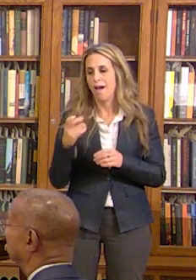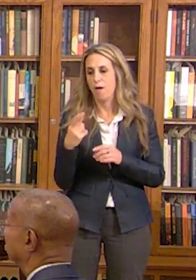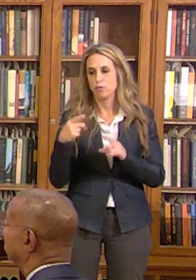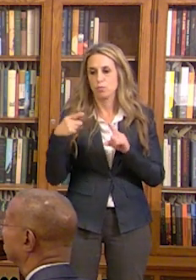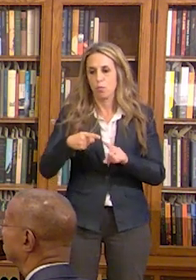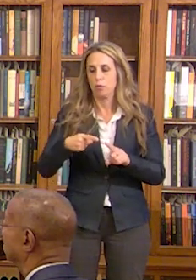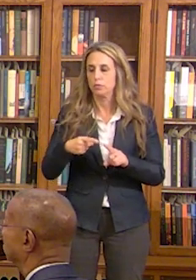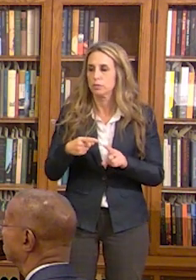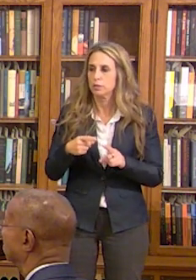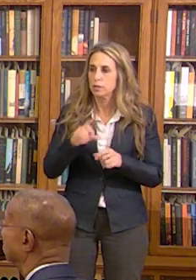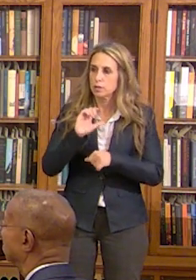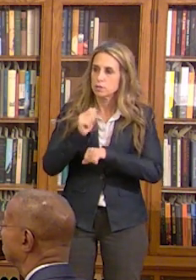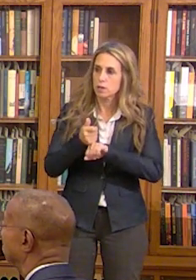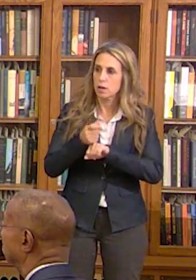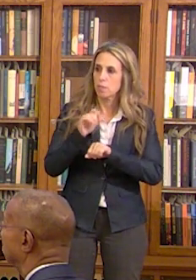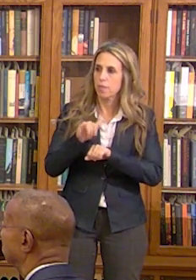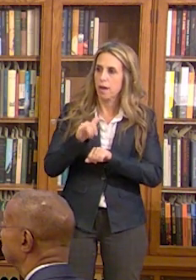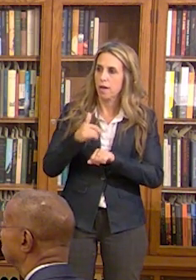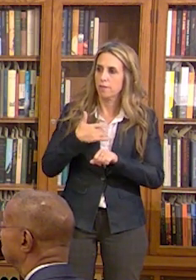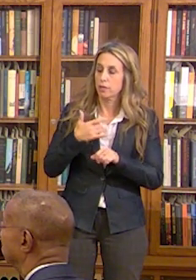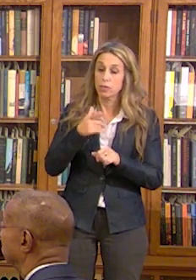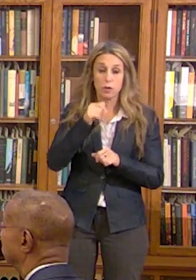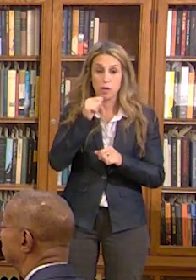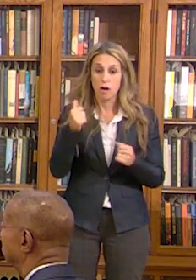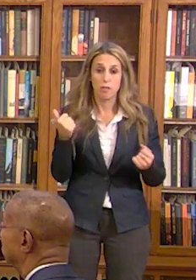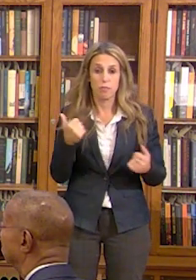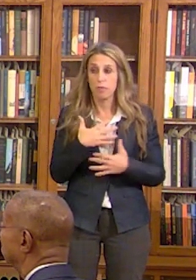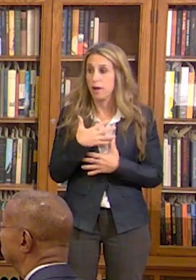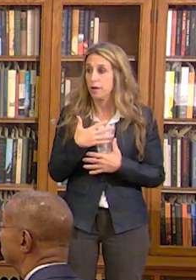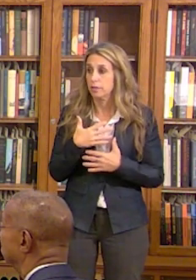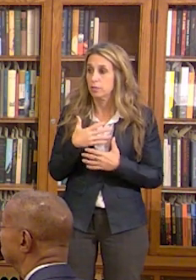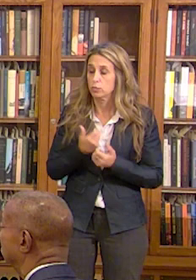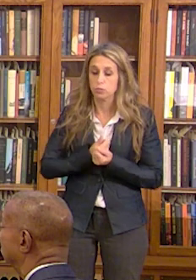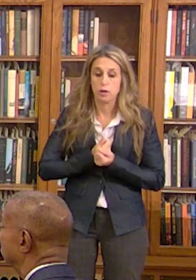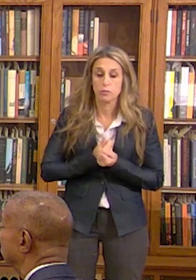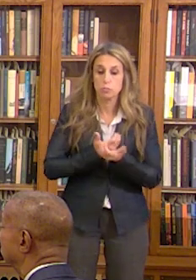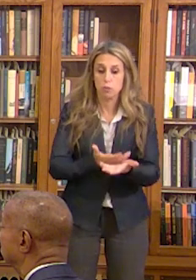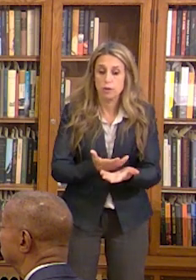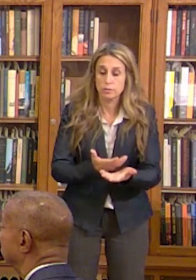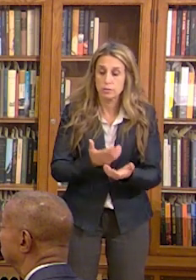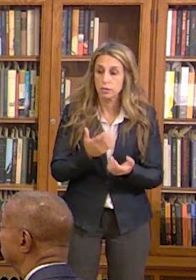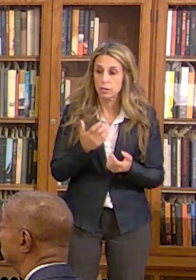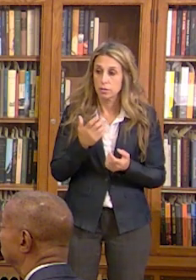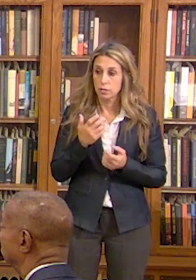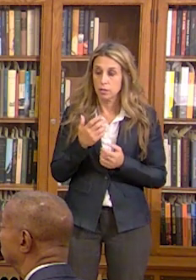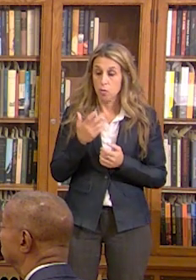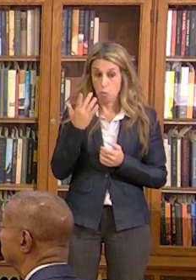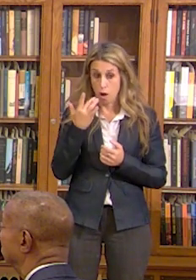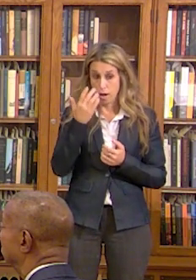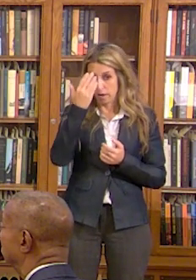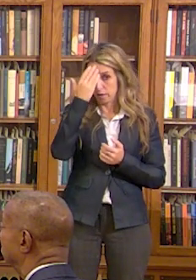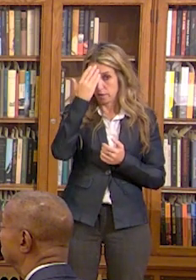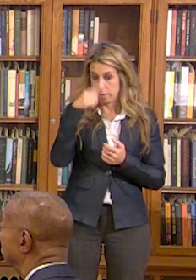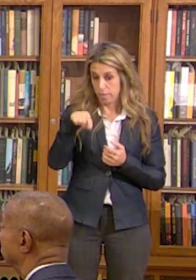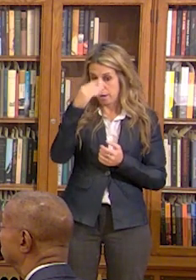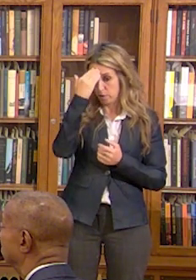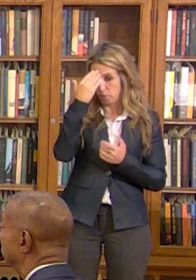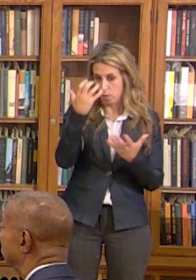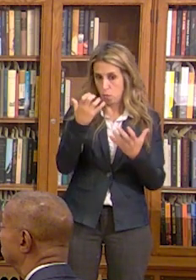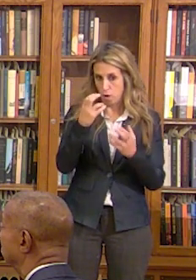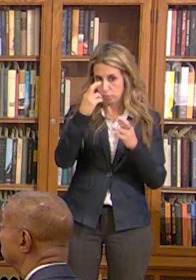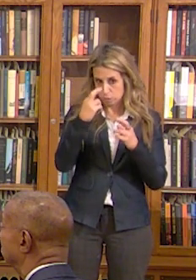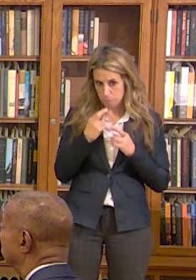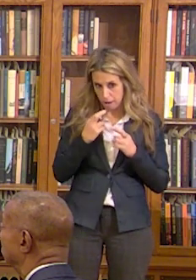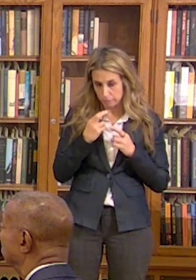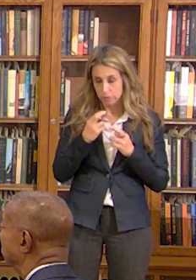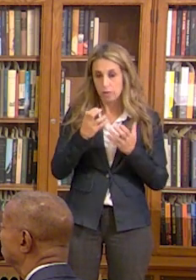that sense of community they are not afraid to voice their point because they know they're going to be respected they know they're going